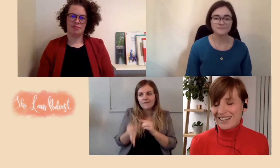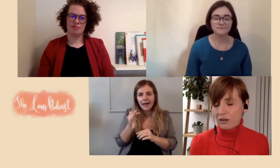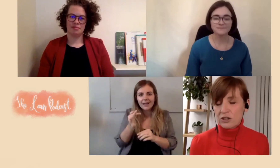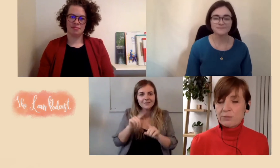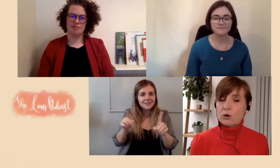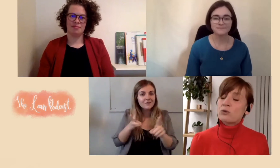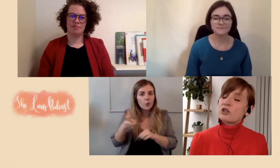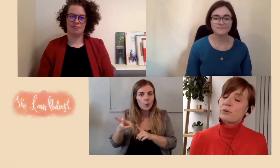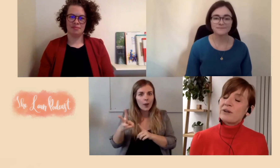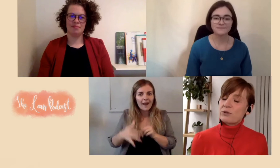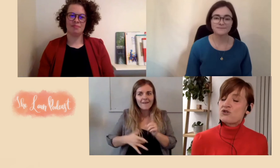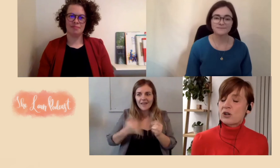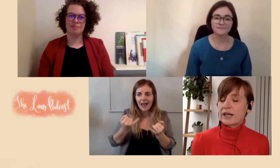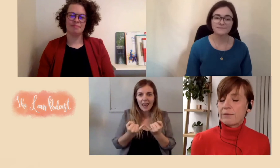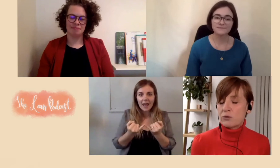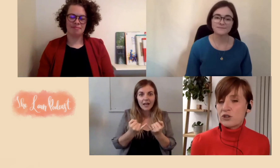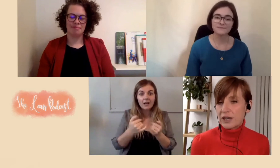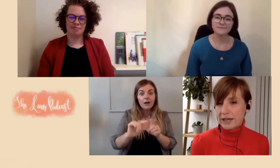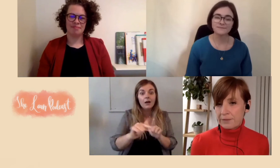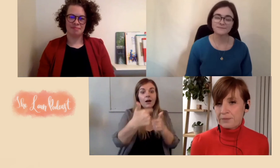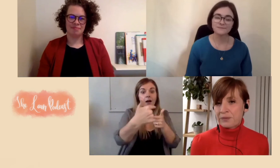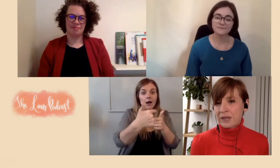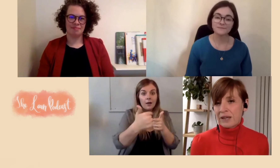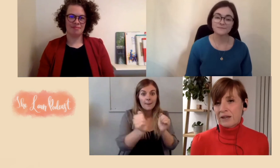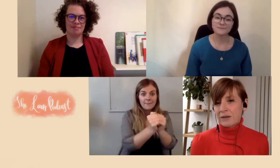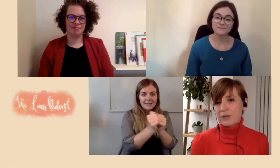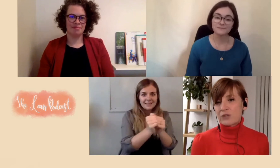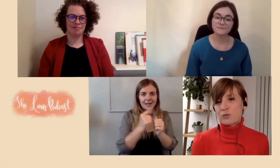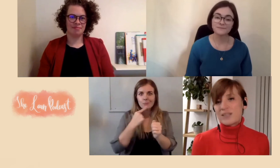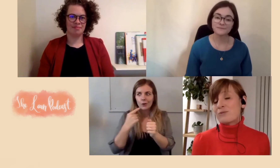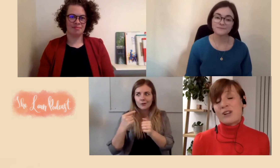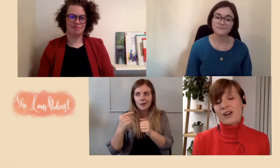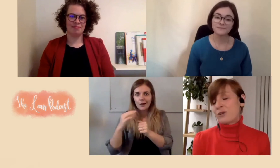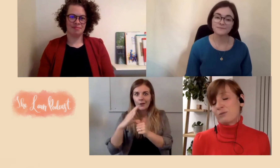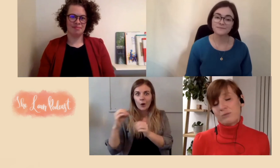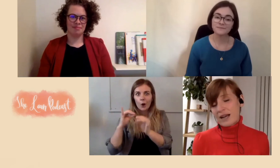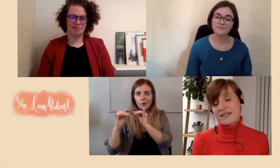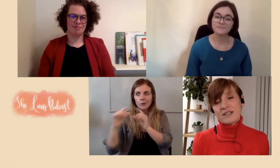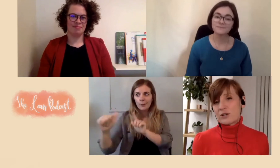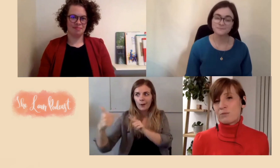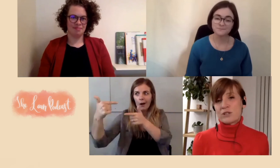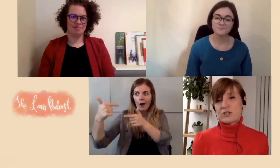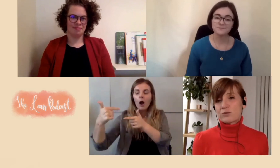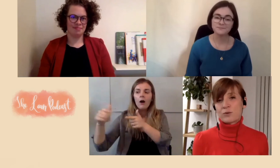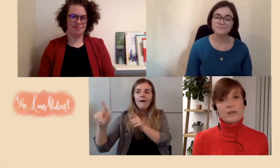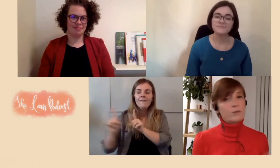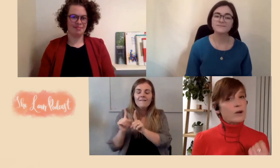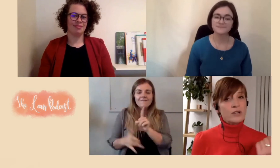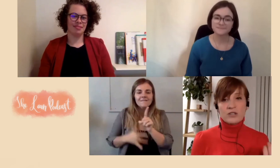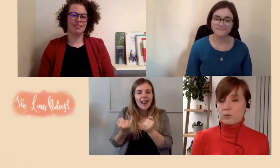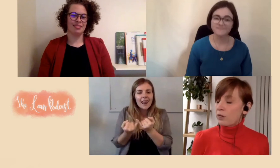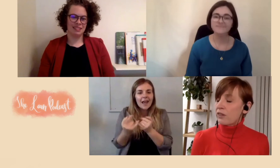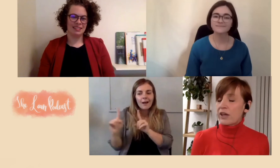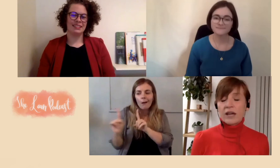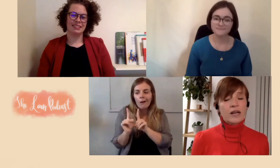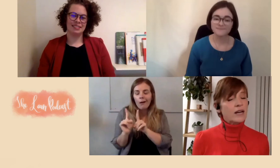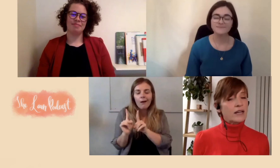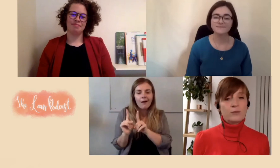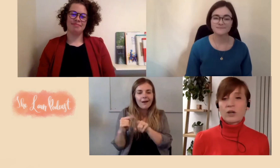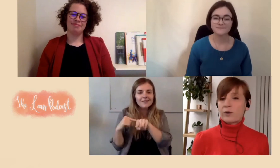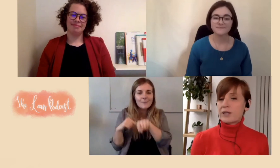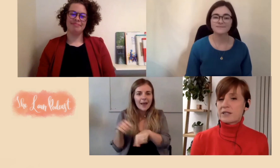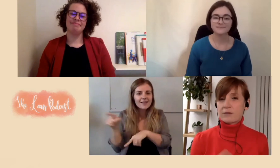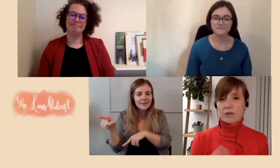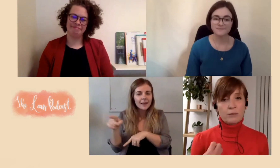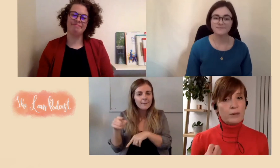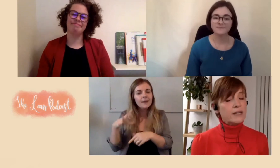that made a difference, depending particularly on more stressful assignments, having that chance to debrief afterwards.